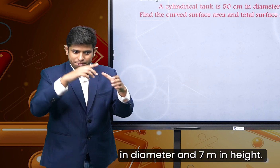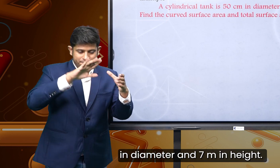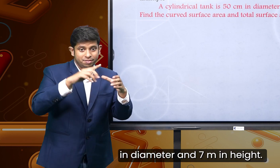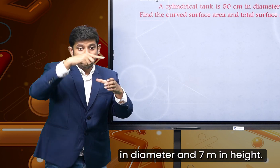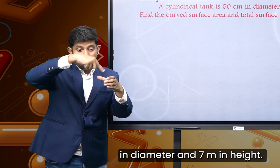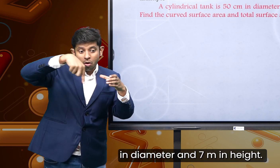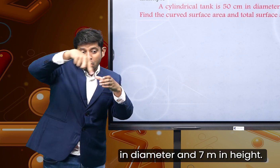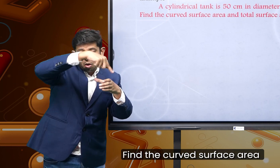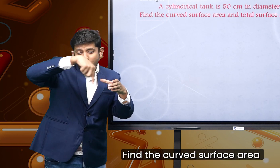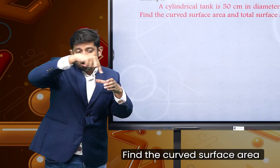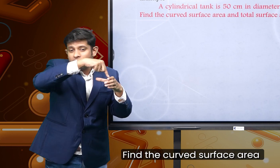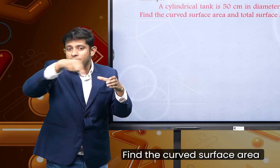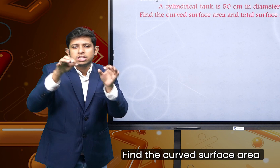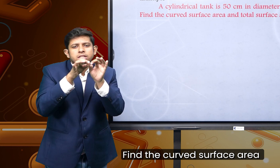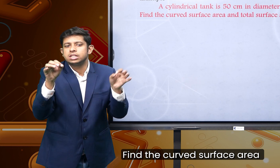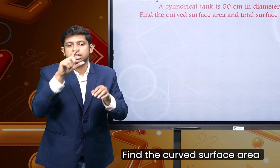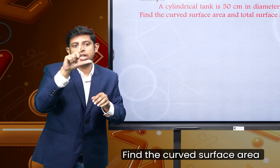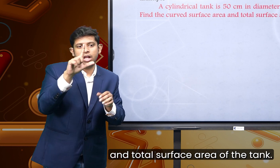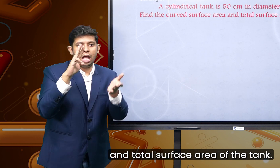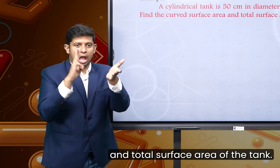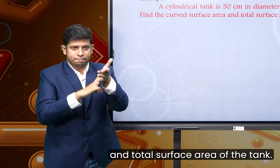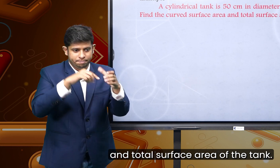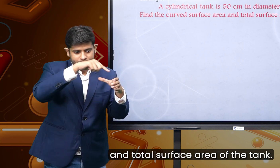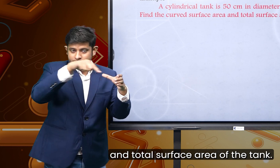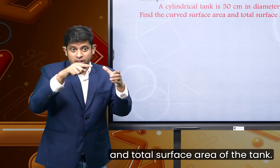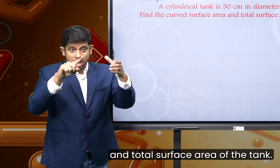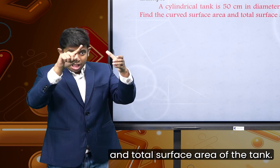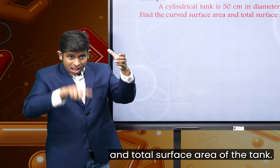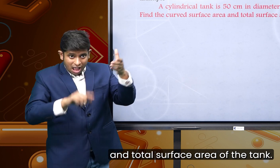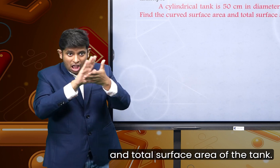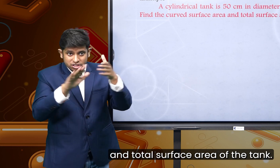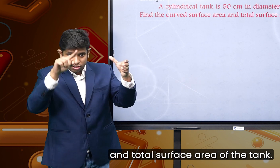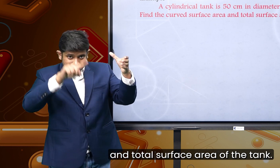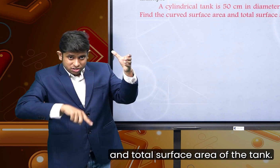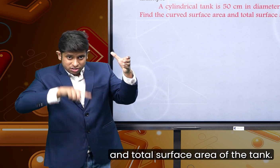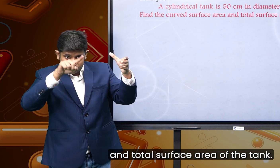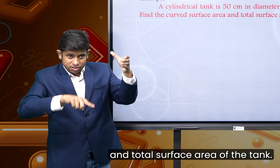height. Find the curved surface area and total surface area of the tank.